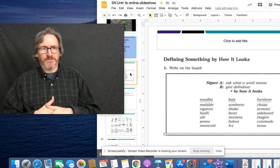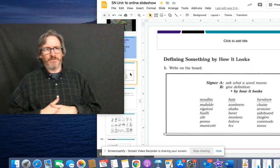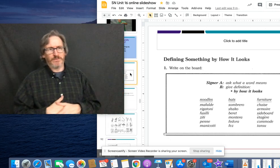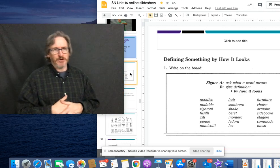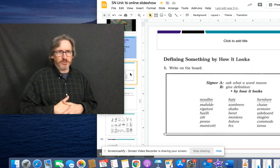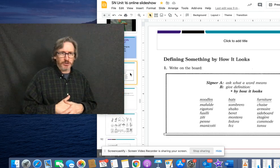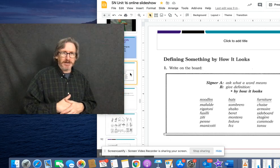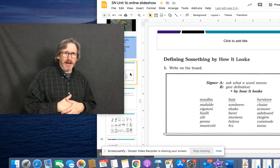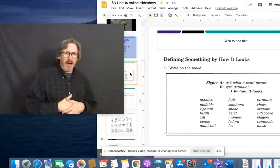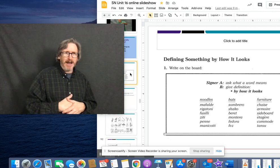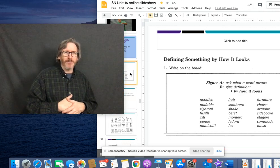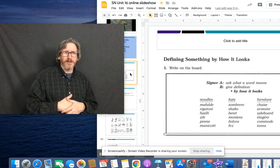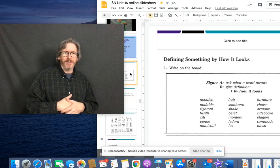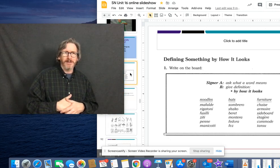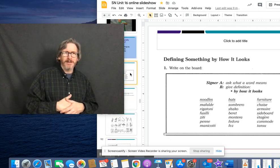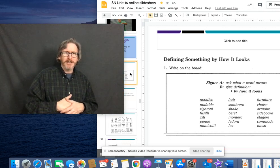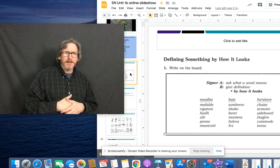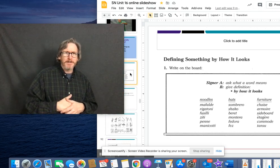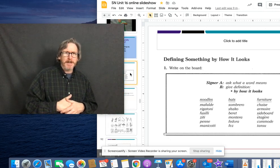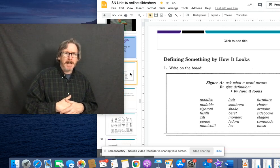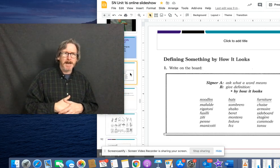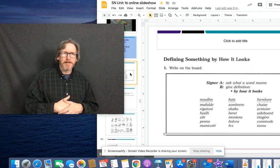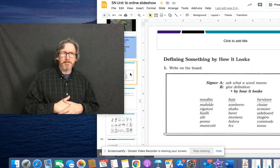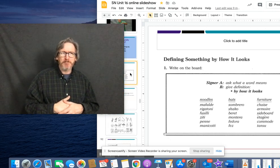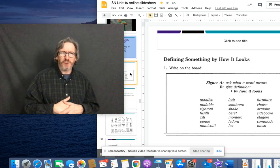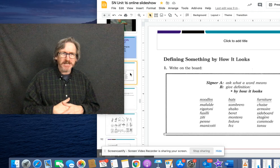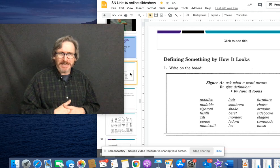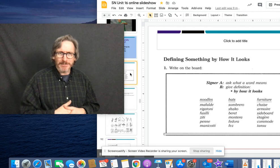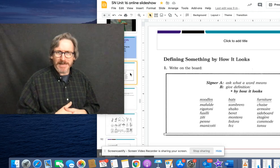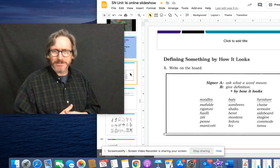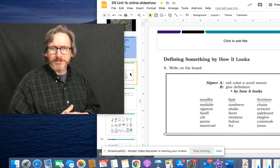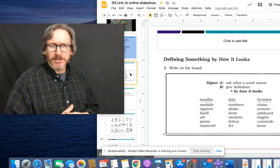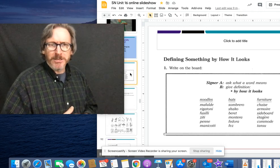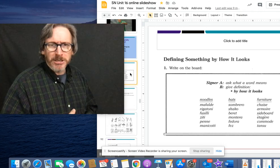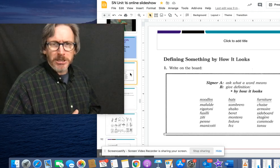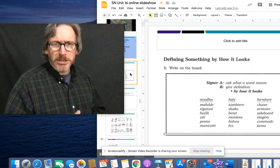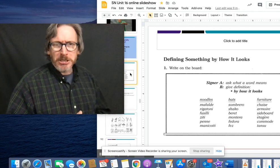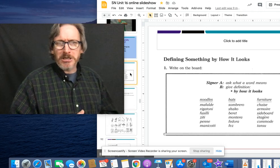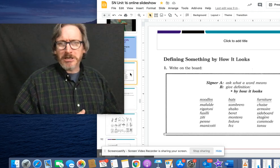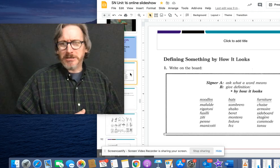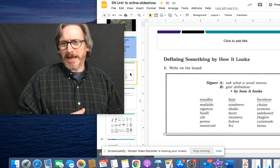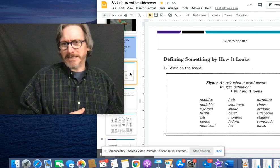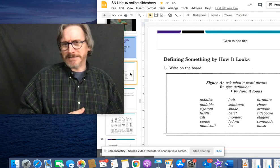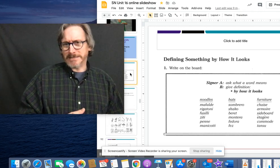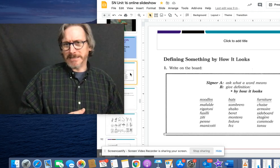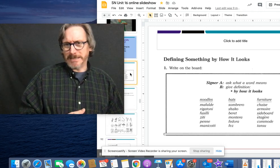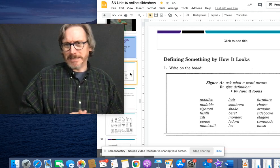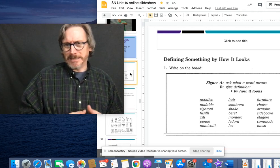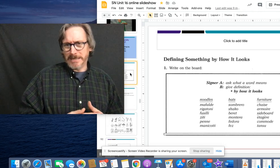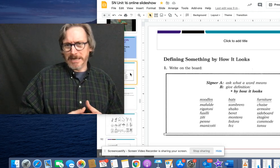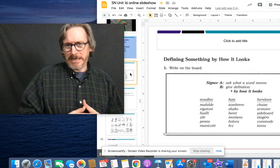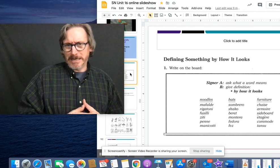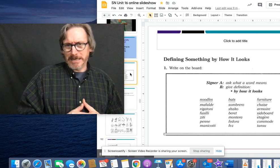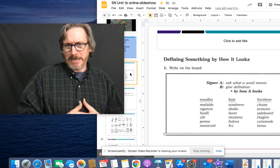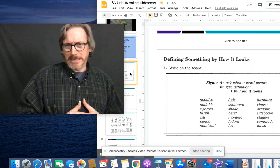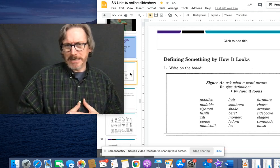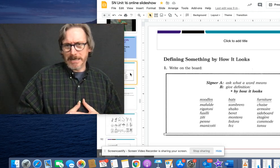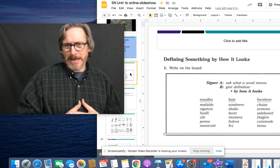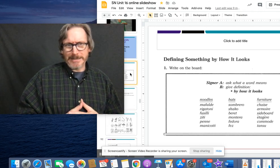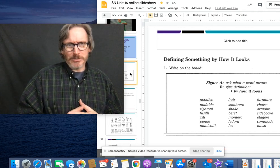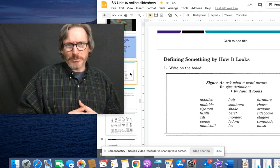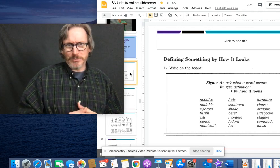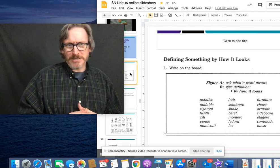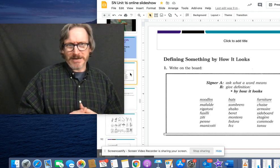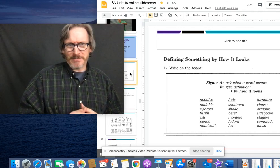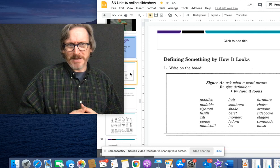of furniture. Now, I will freely admit that